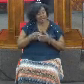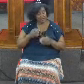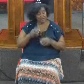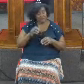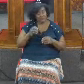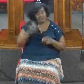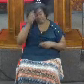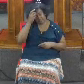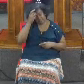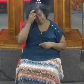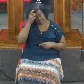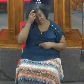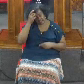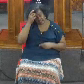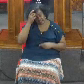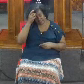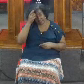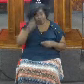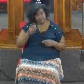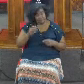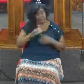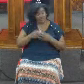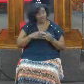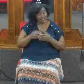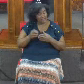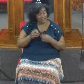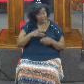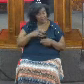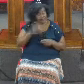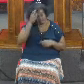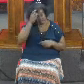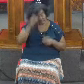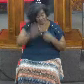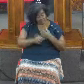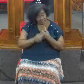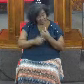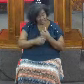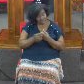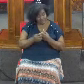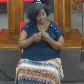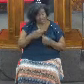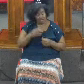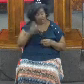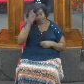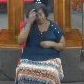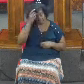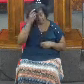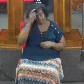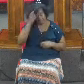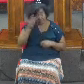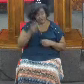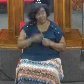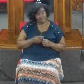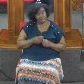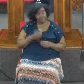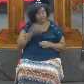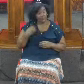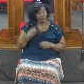COVID protocol, you hear me? In spite of the dangers of COVID-19,